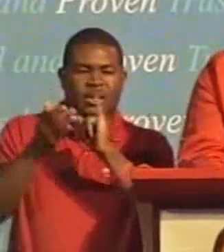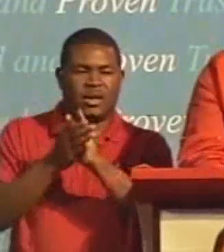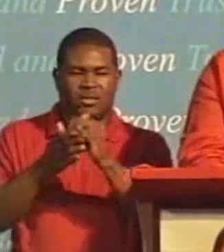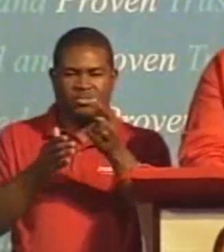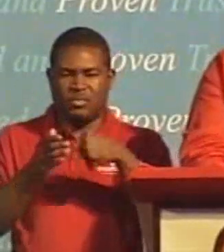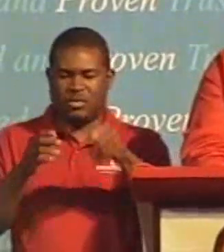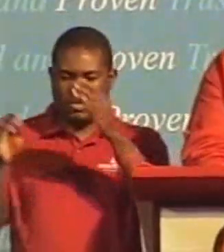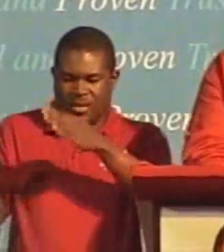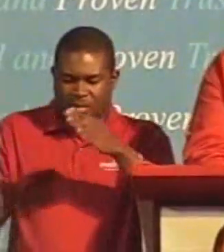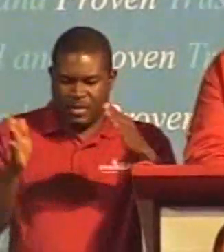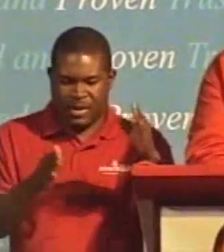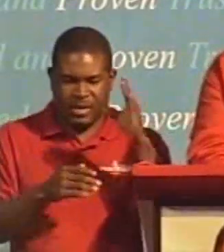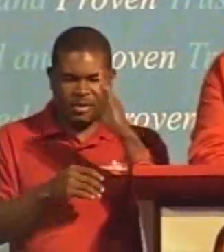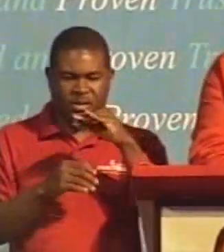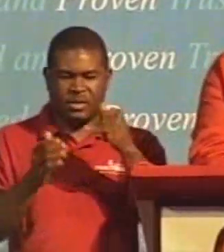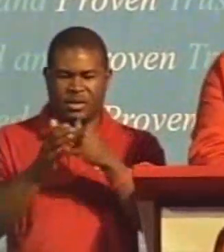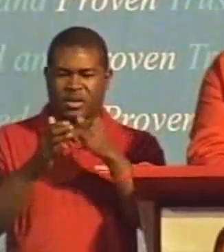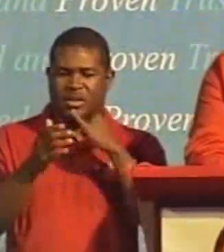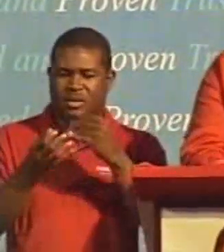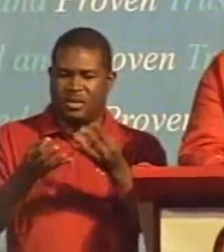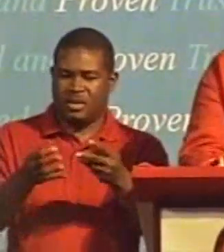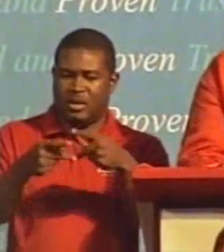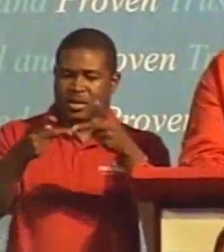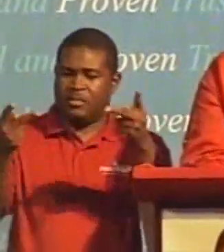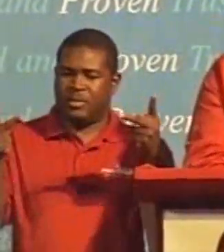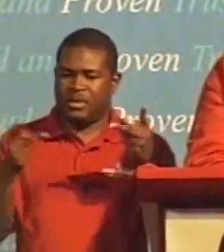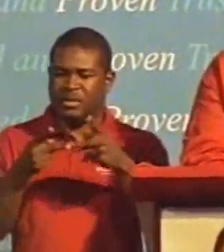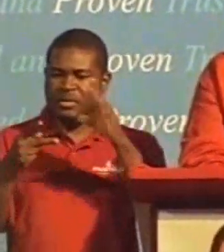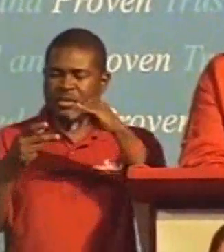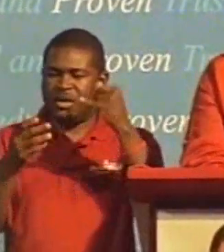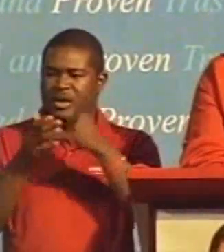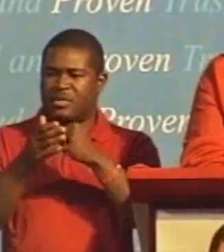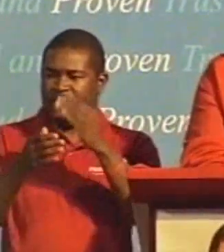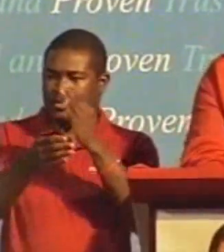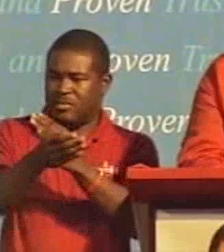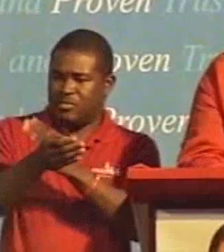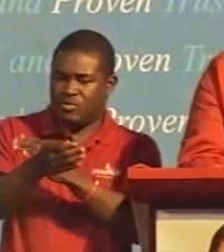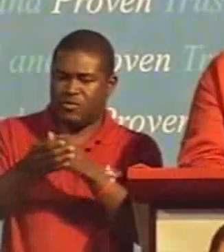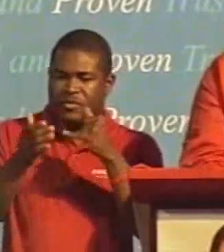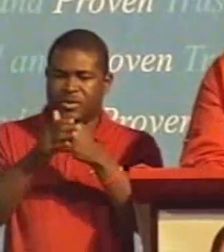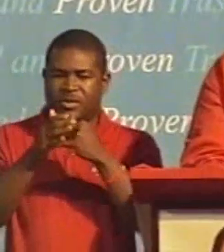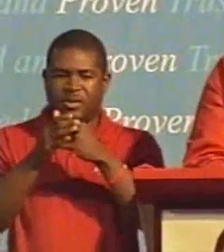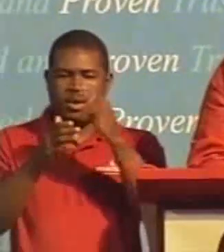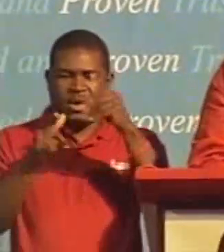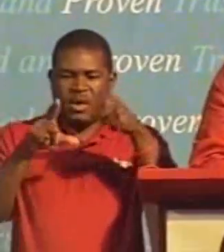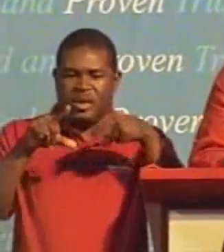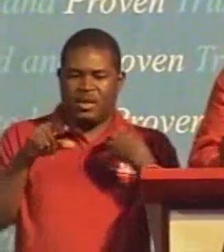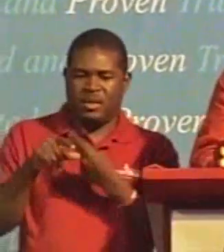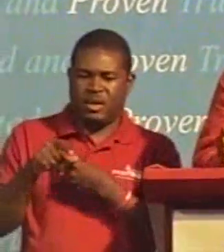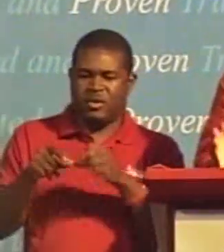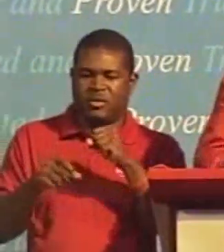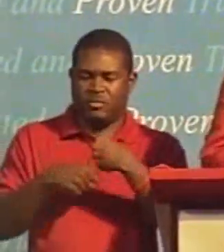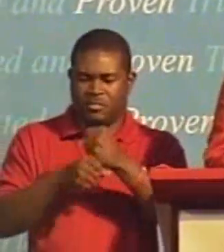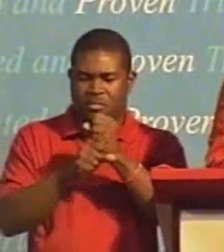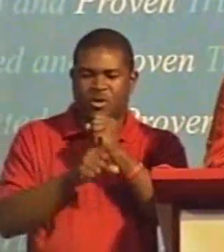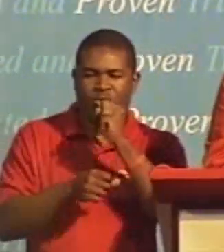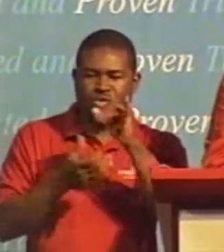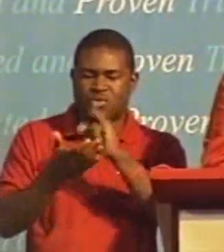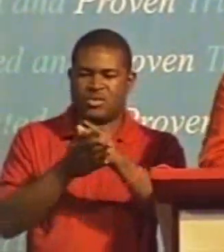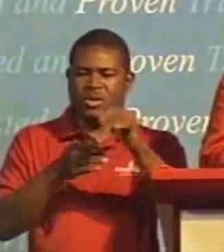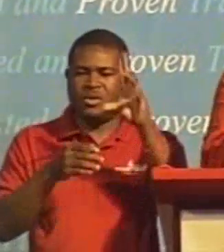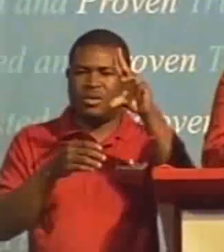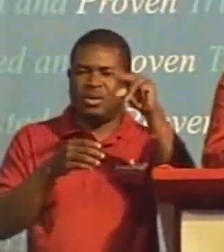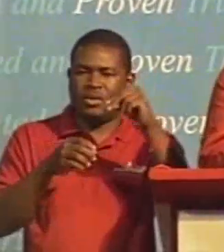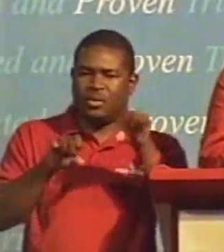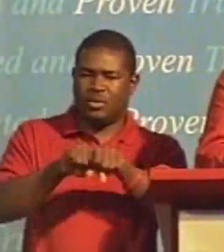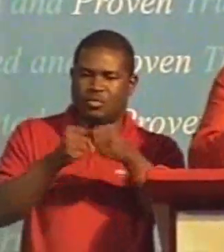and our plan of response is in place. Implementation is underway. Let's ensure there's no break in the program this time. In